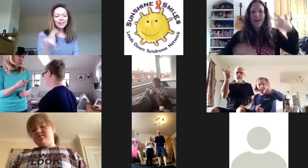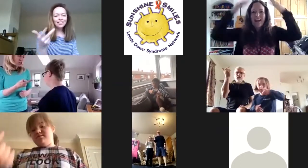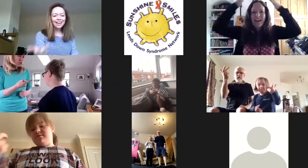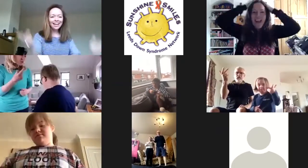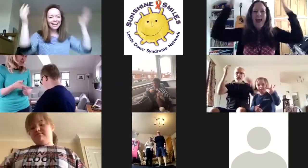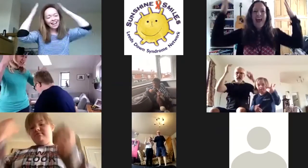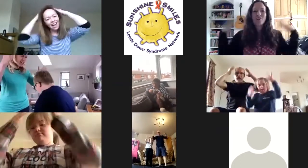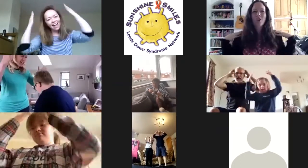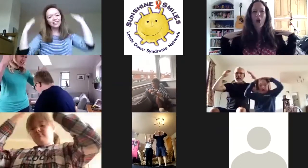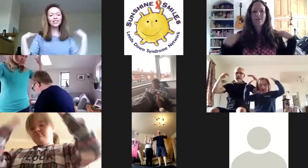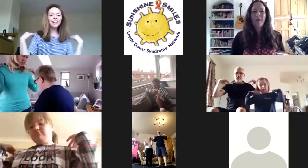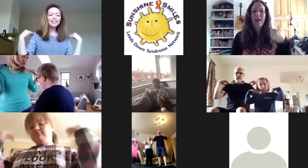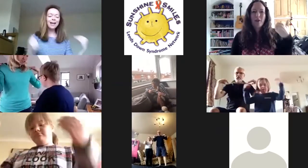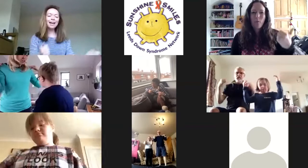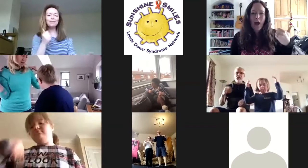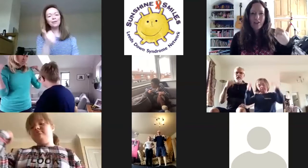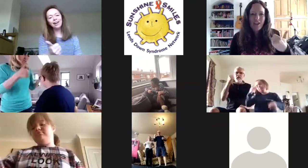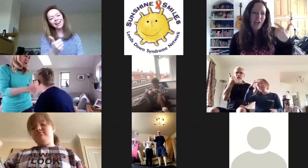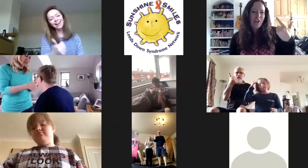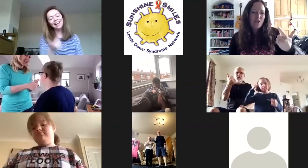1, 2, 3, head and shoulders, baby